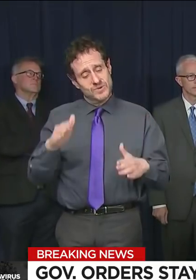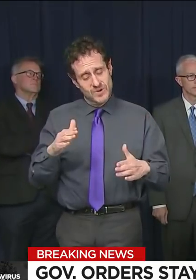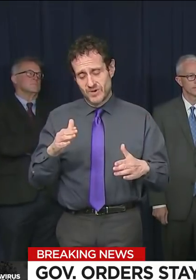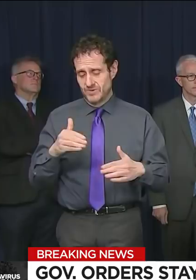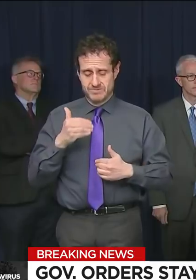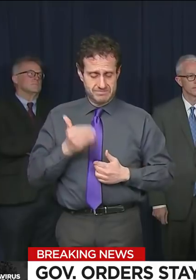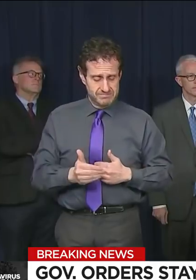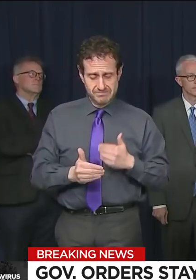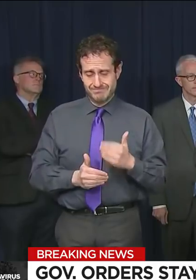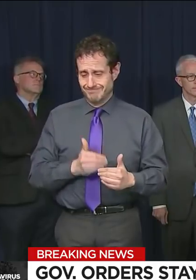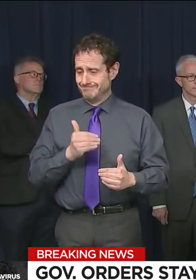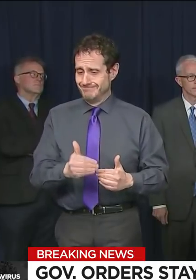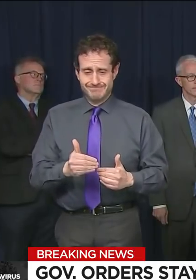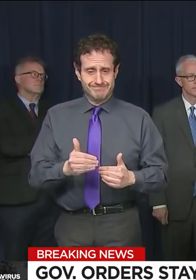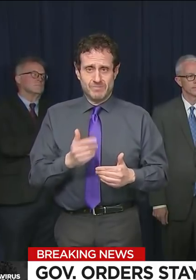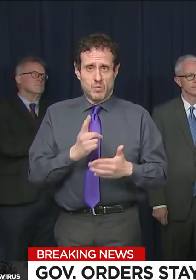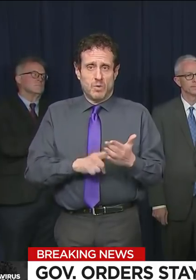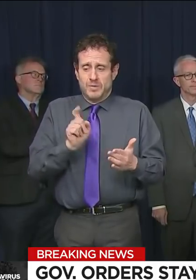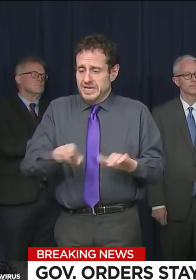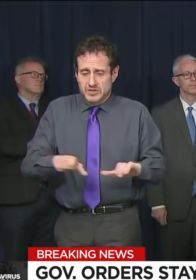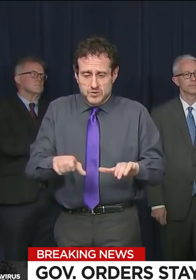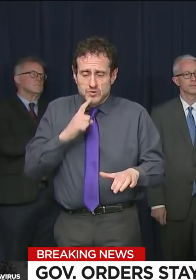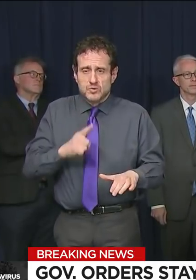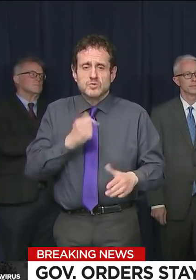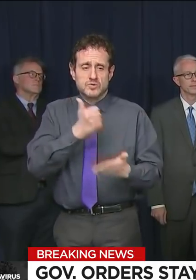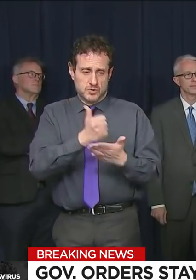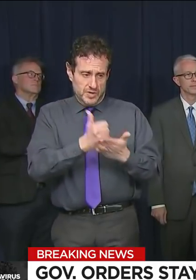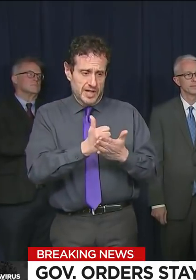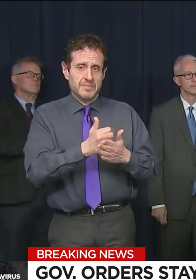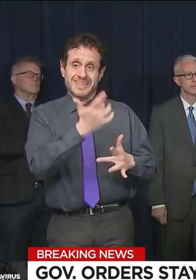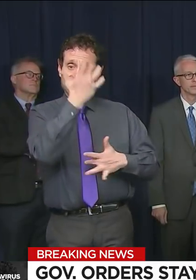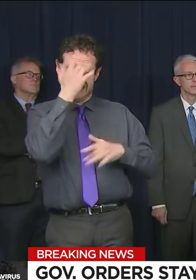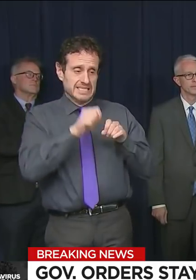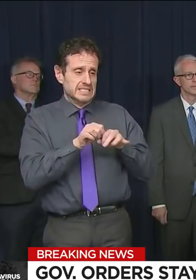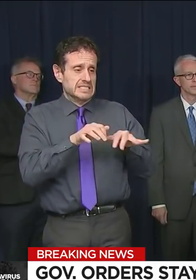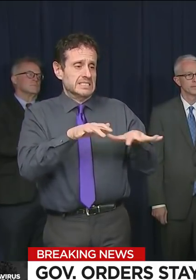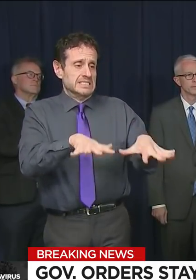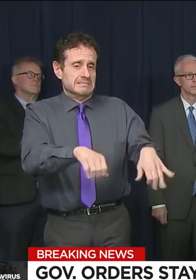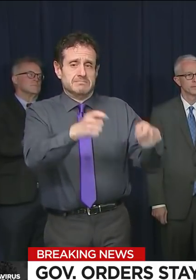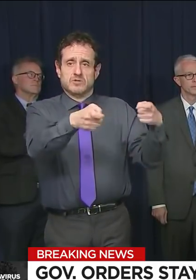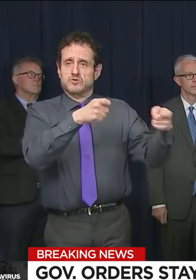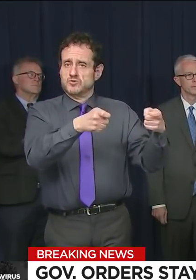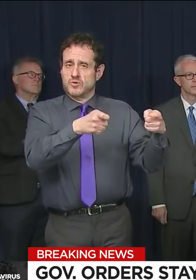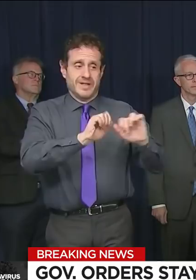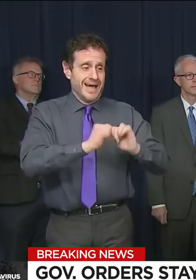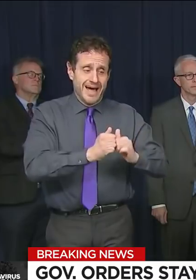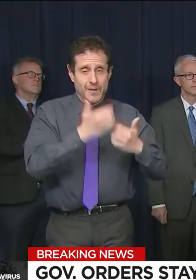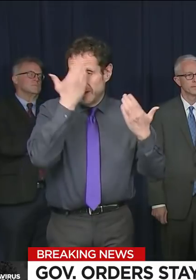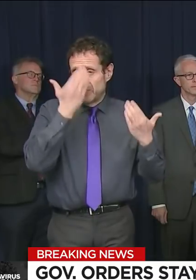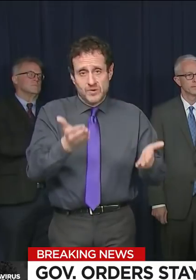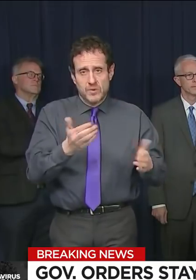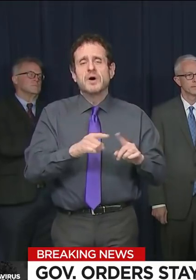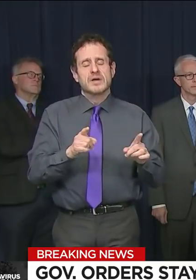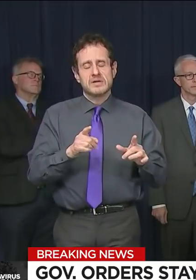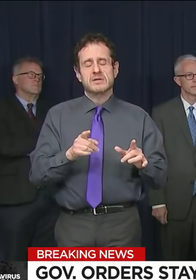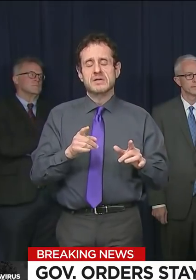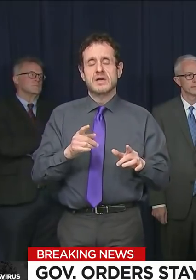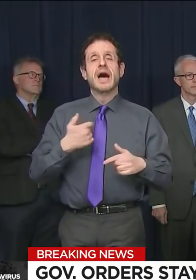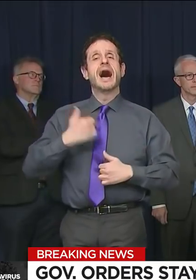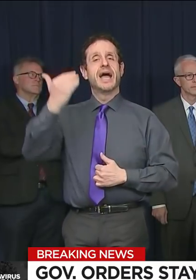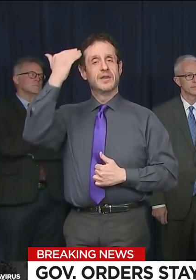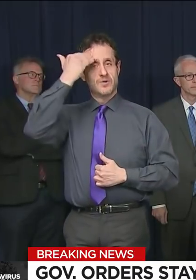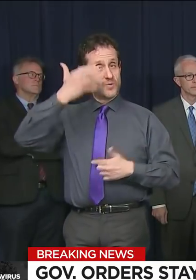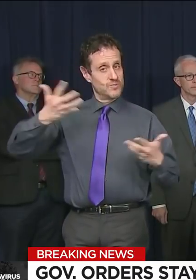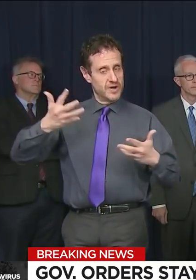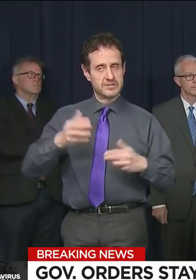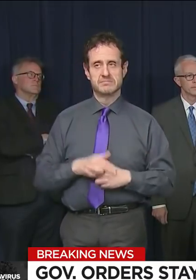we are going to have to take to get this virus under control. But here's what I do know. About 150